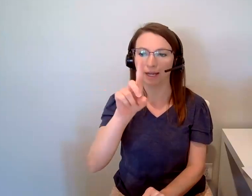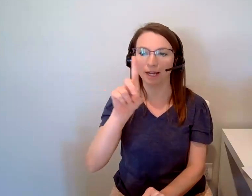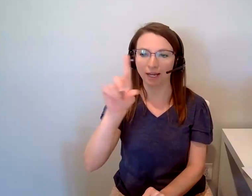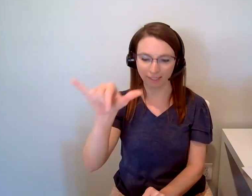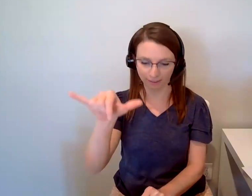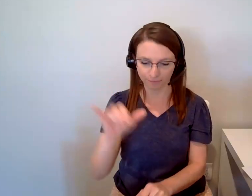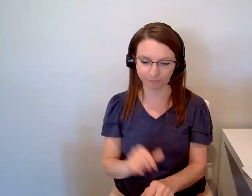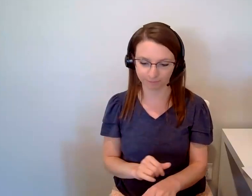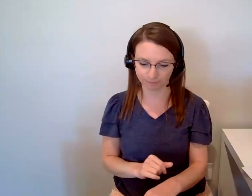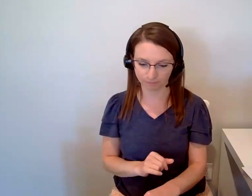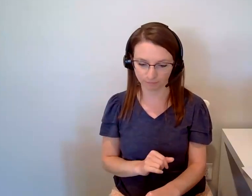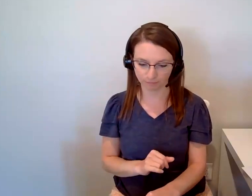Addie.